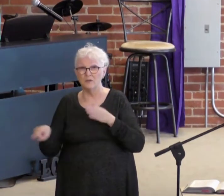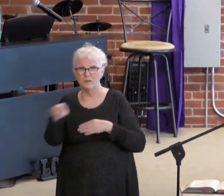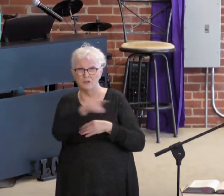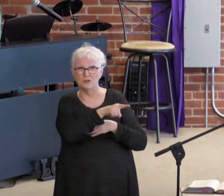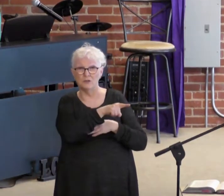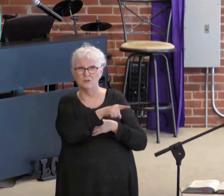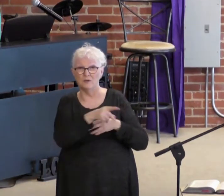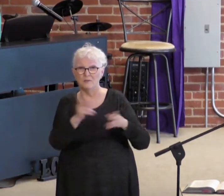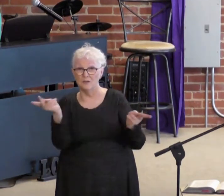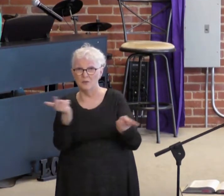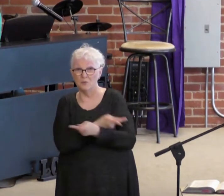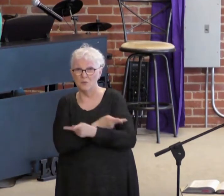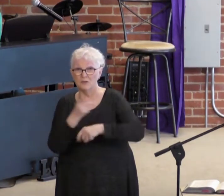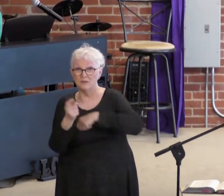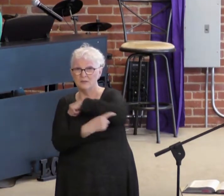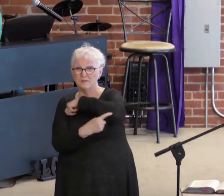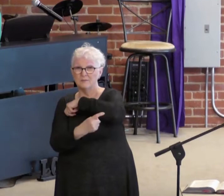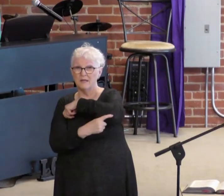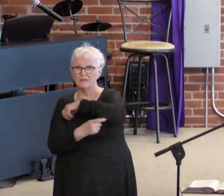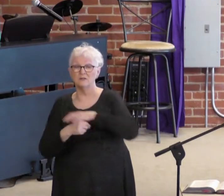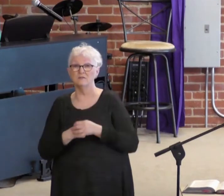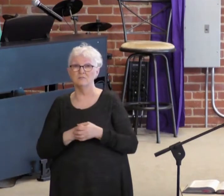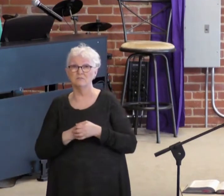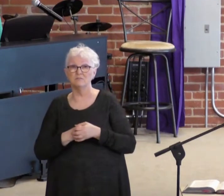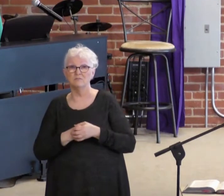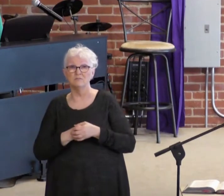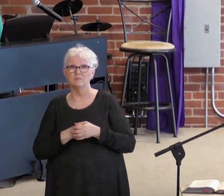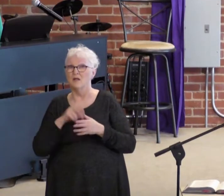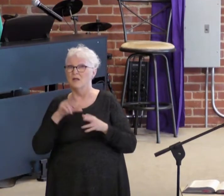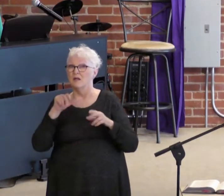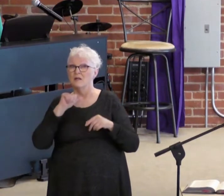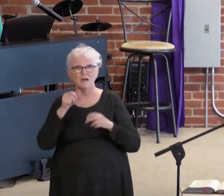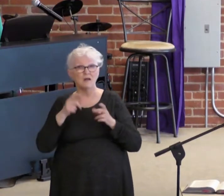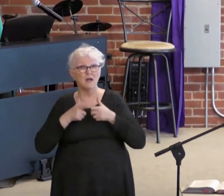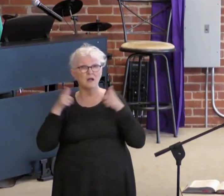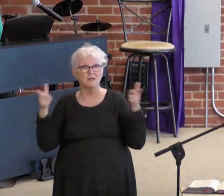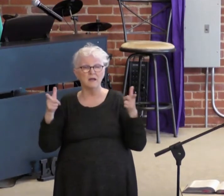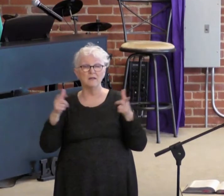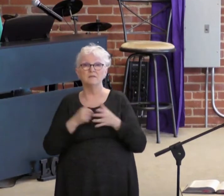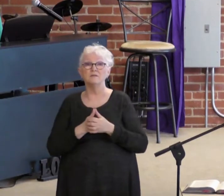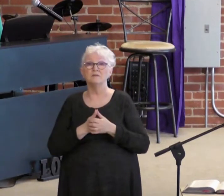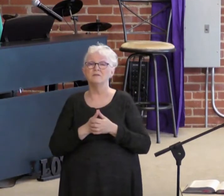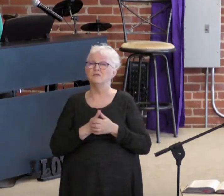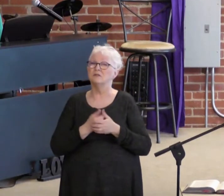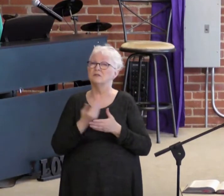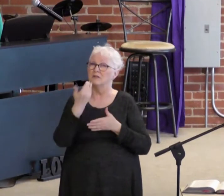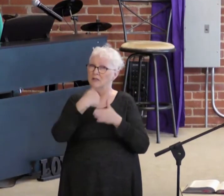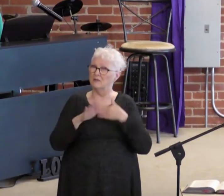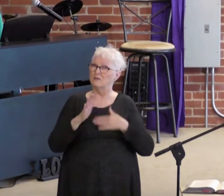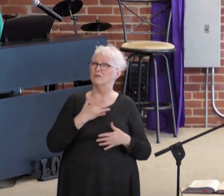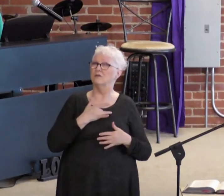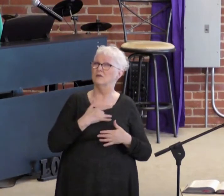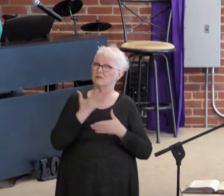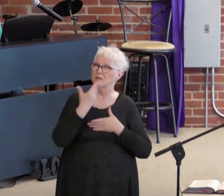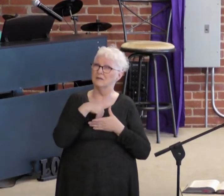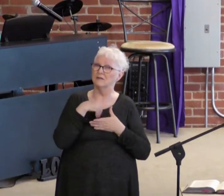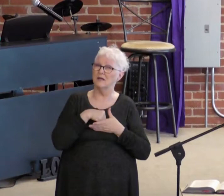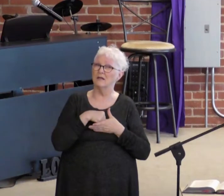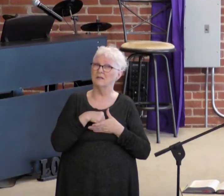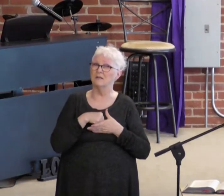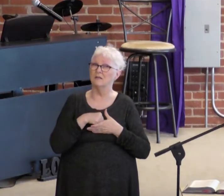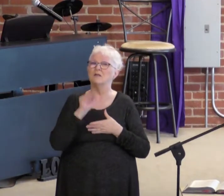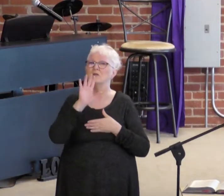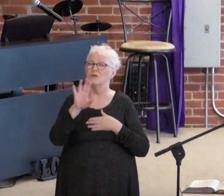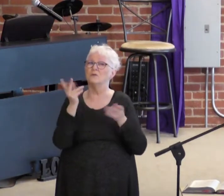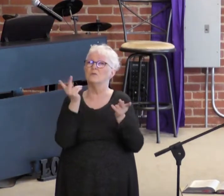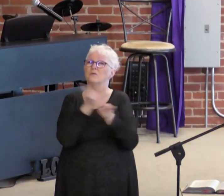that you have faced? Don't answer it out loud. I want you to just acknowledge it in your heart. And how many